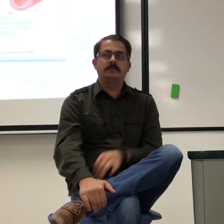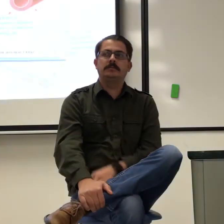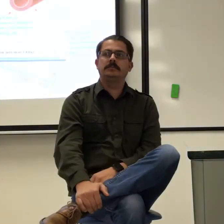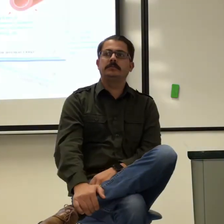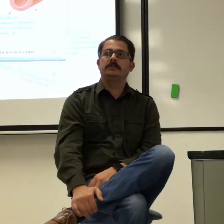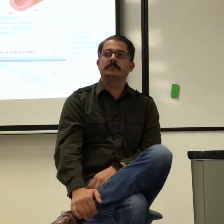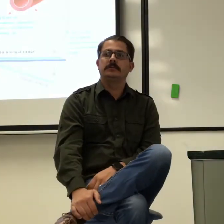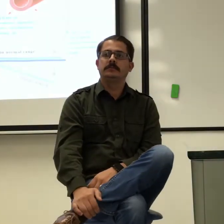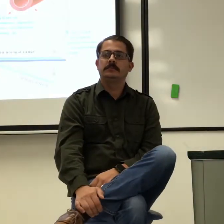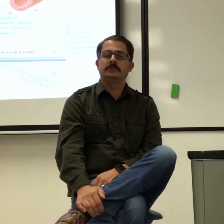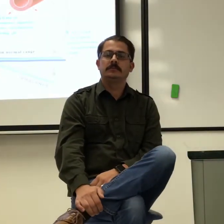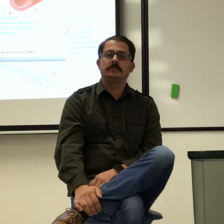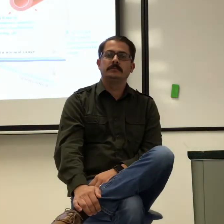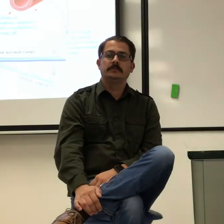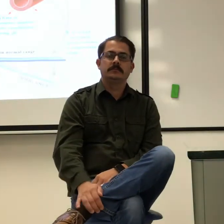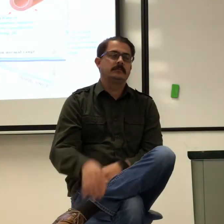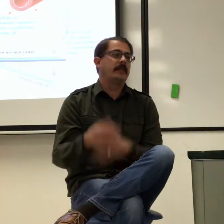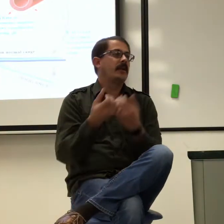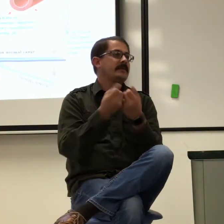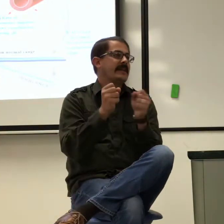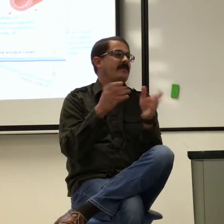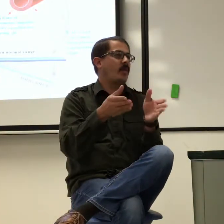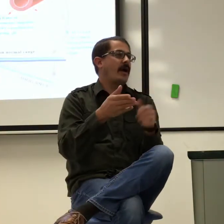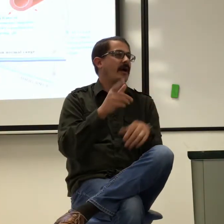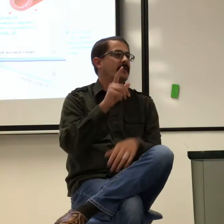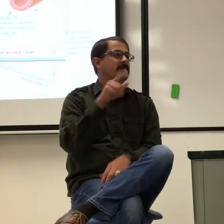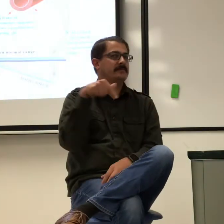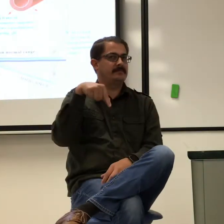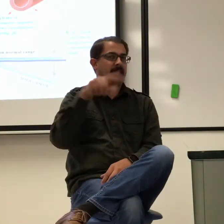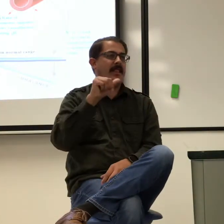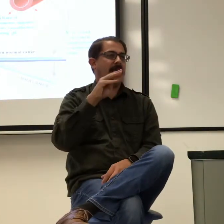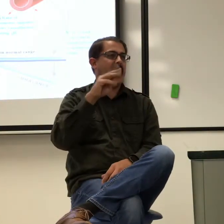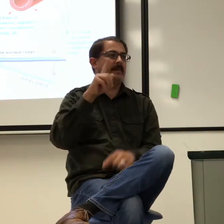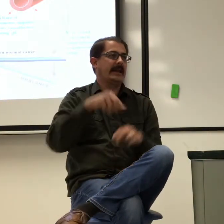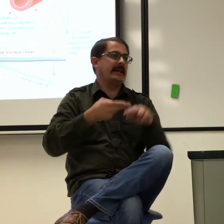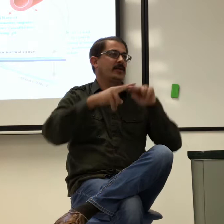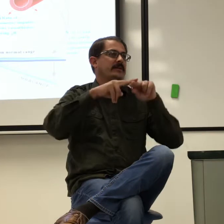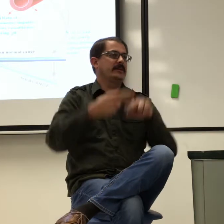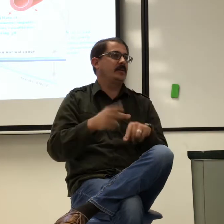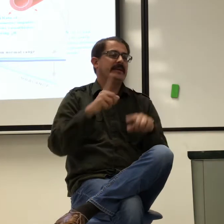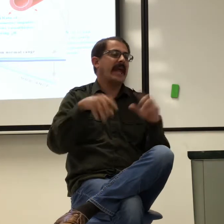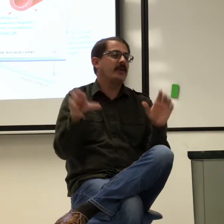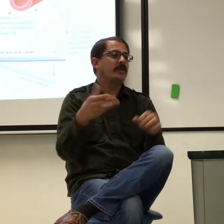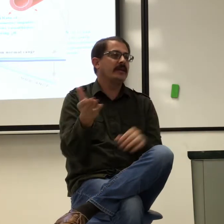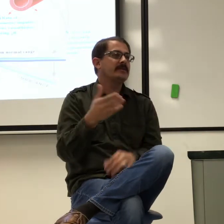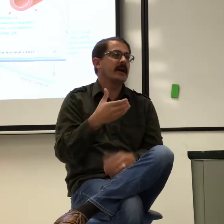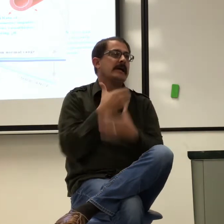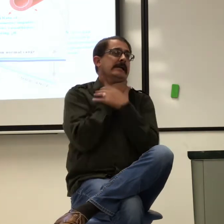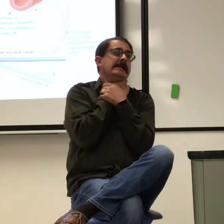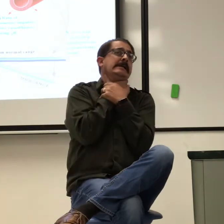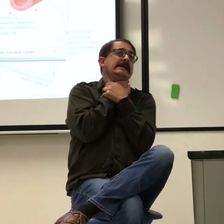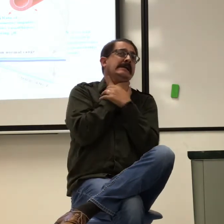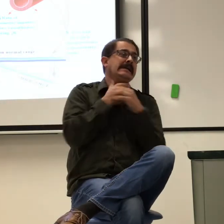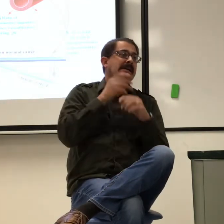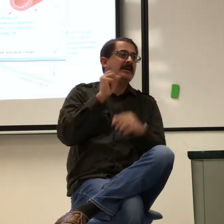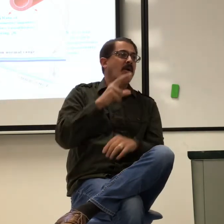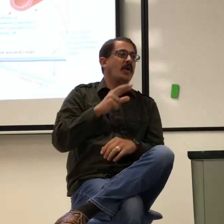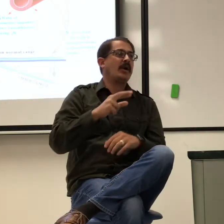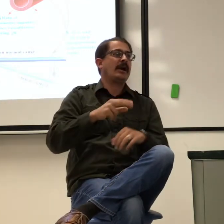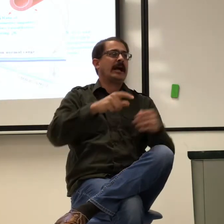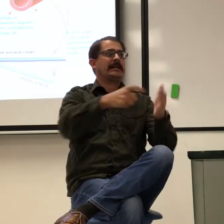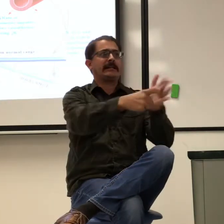So there are safe ways in lab we can increase and decrease blood pressure. I mean, we can't do things like choke you out or bleed